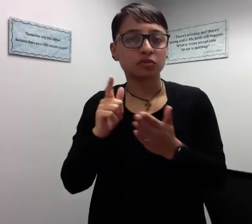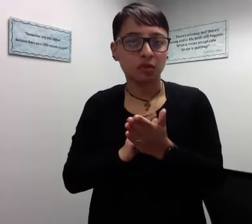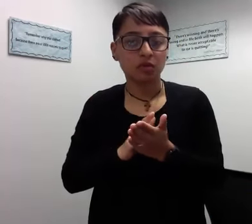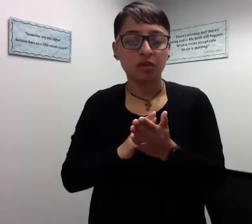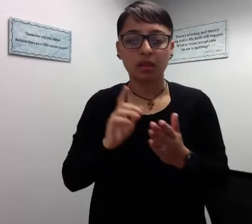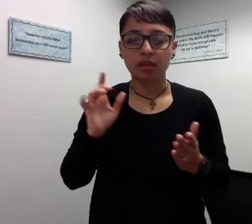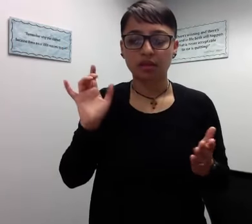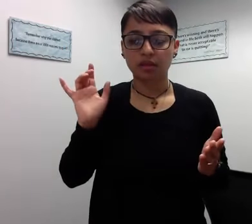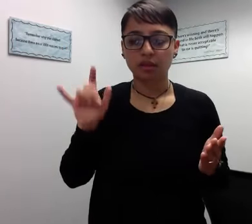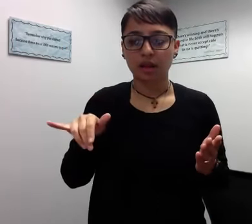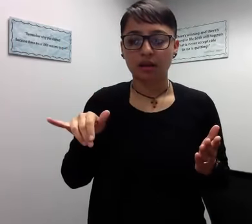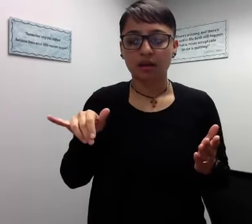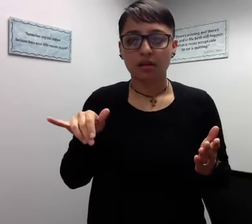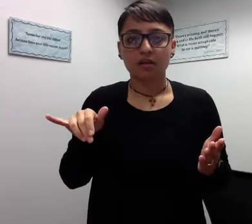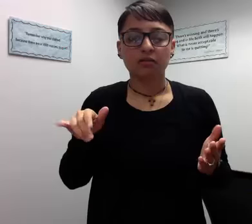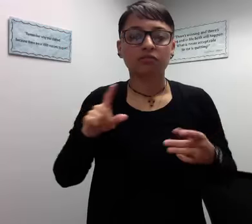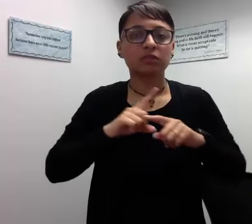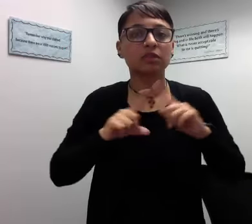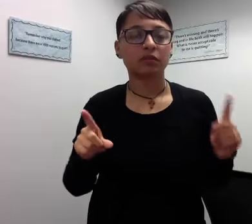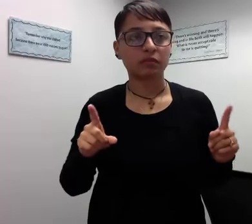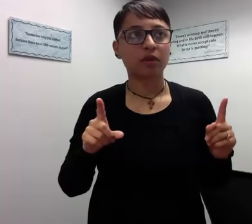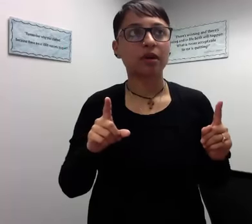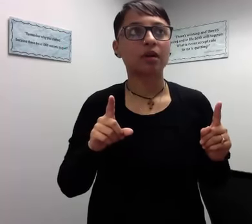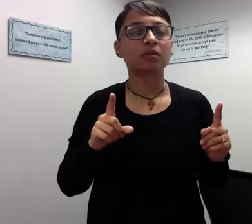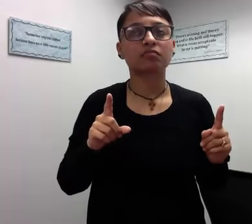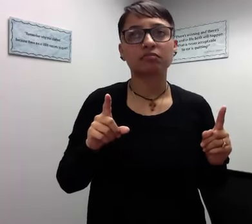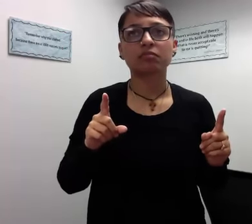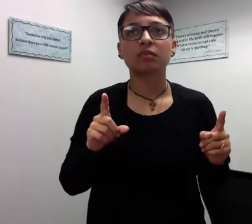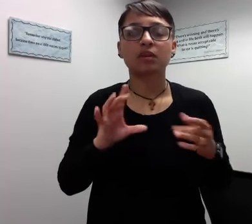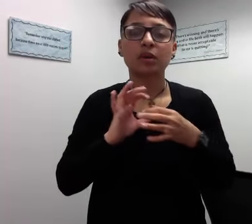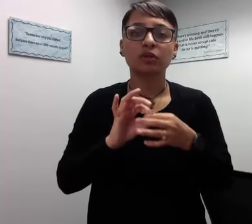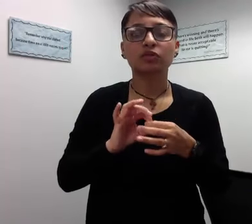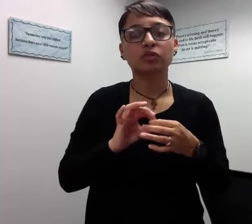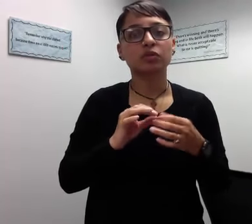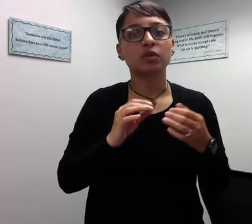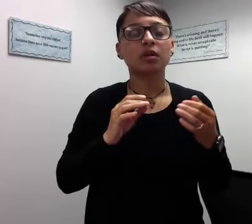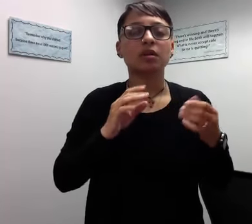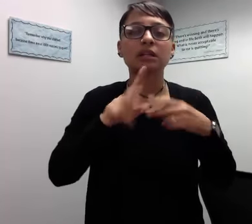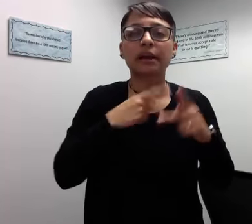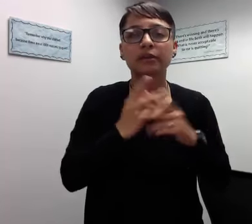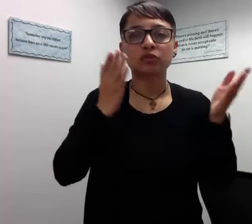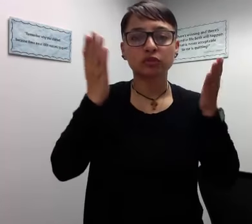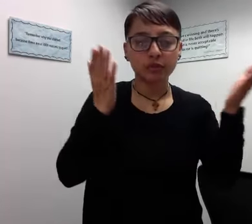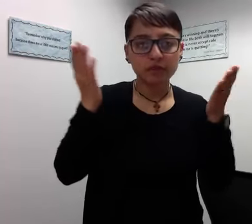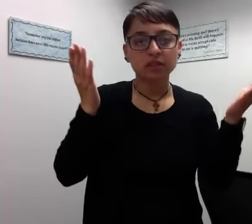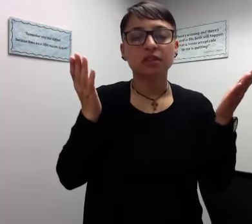in what kinds of services and how an IEP plan and 504 plan come